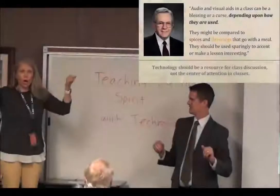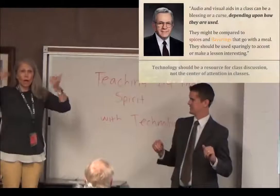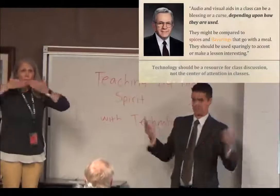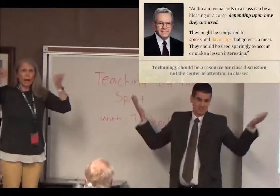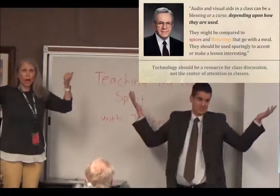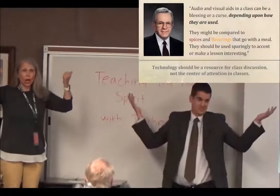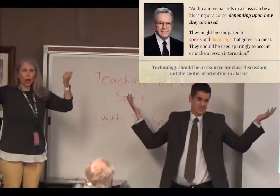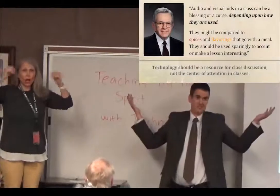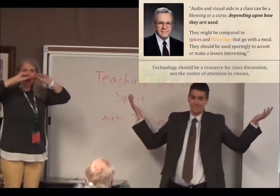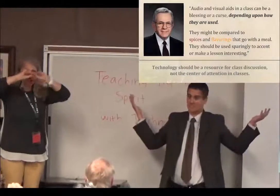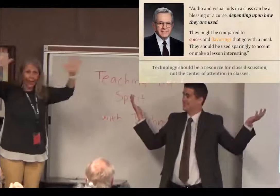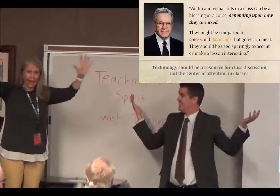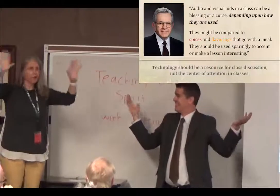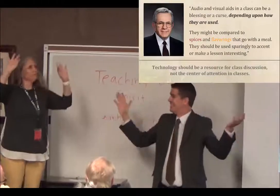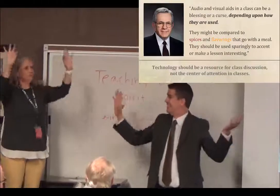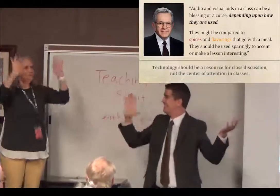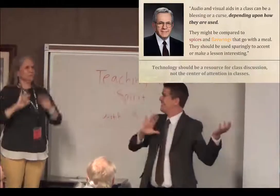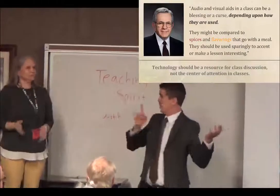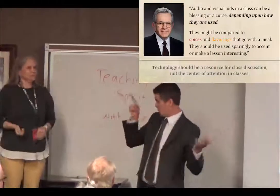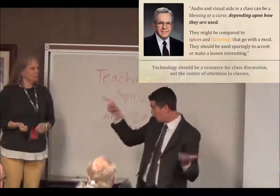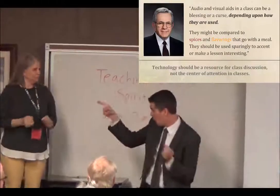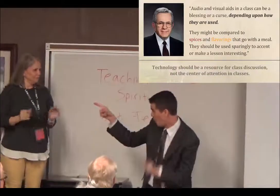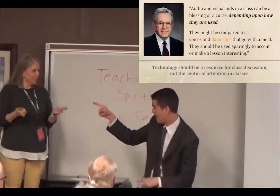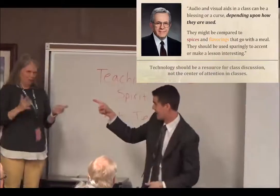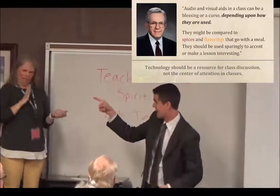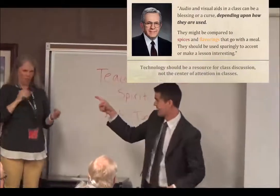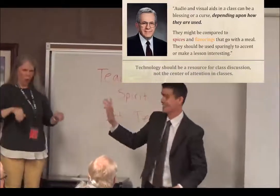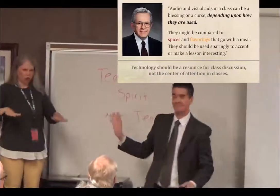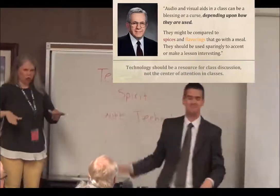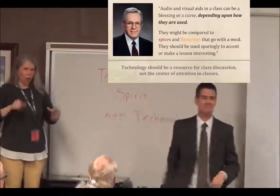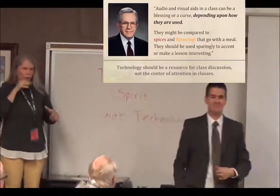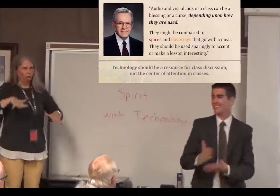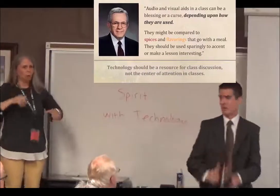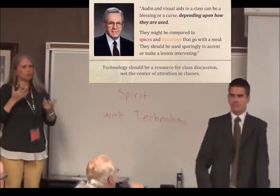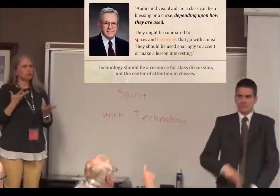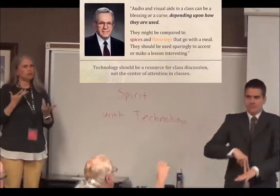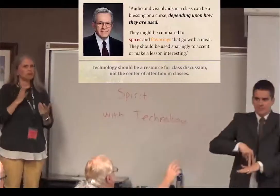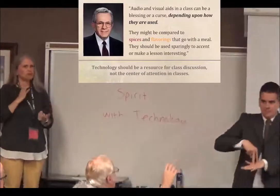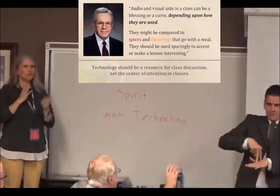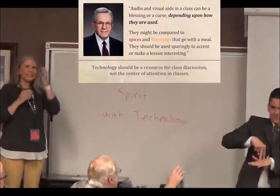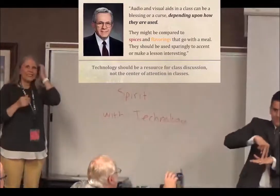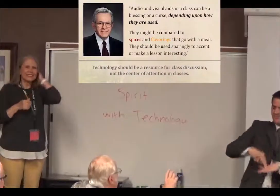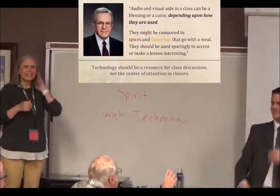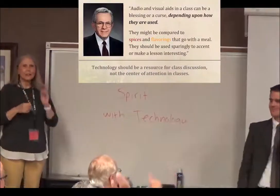difficult. Is this better? Can everybody see me all right? Am I clear? Great. Are you okay up there? That's pretty stable.